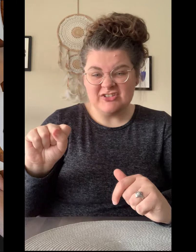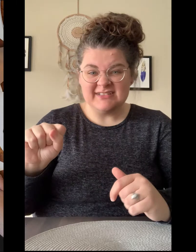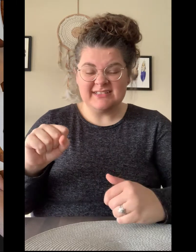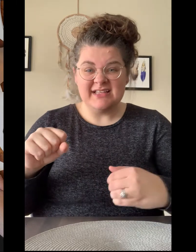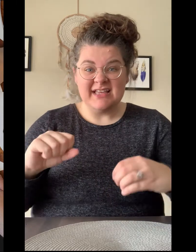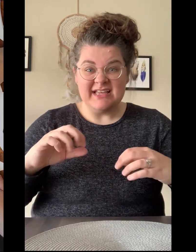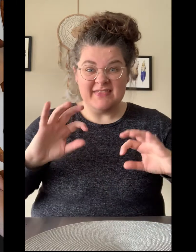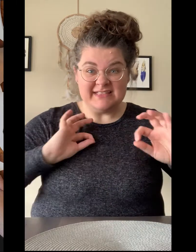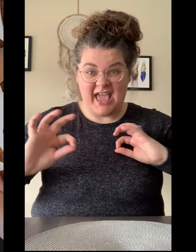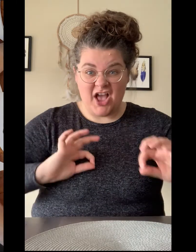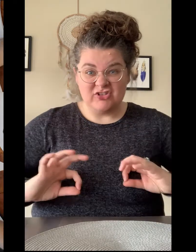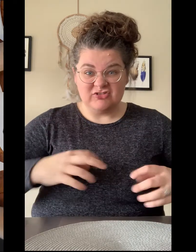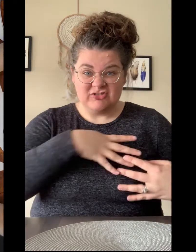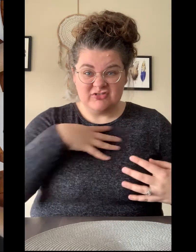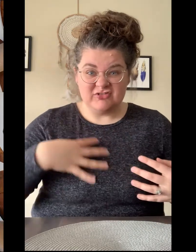in.